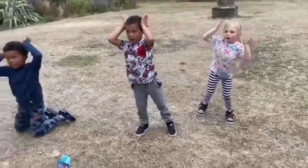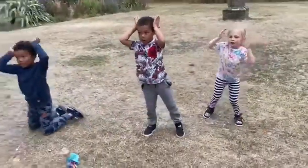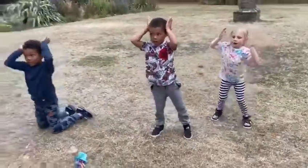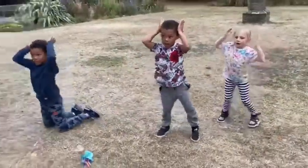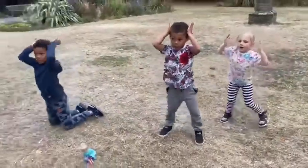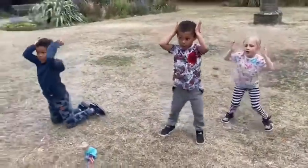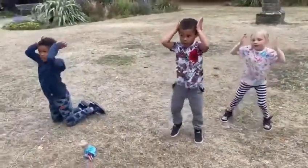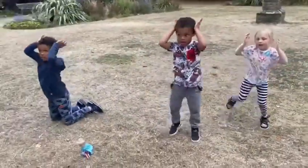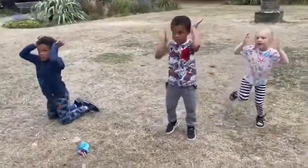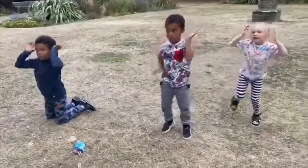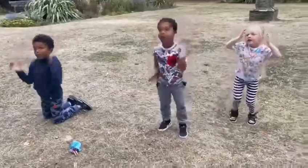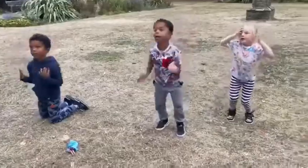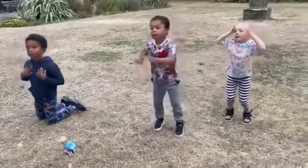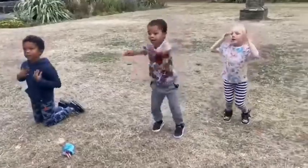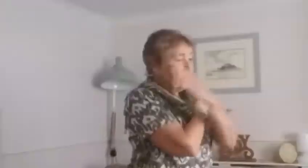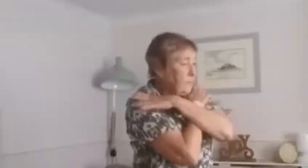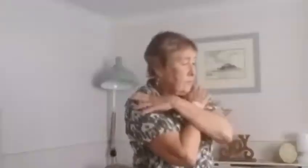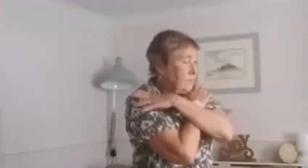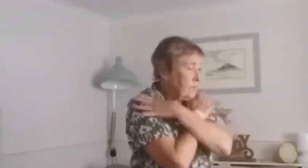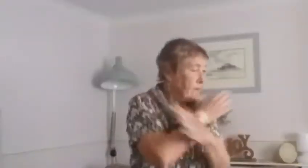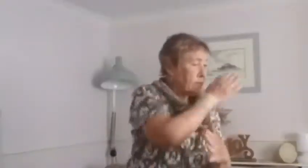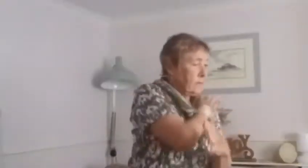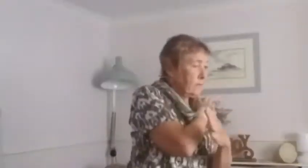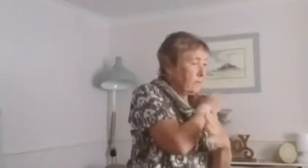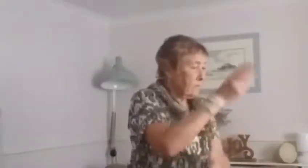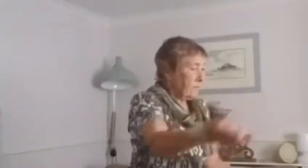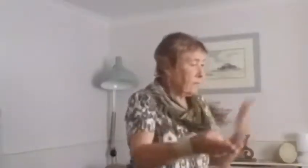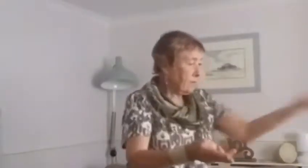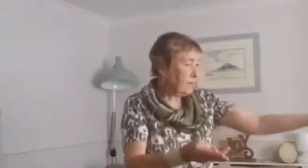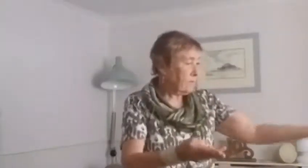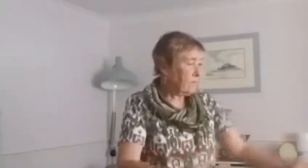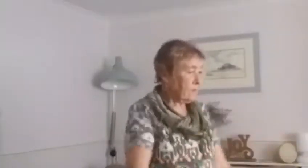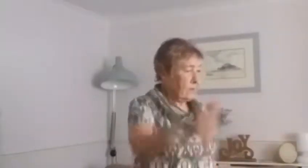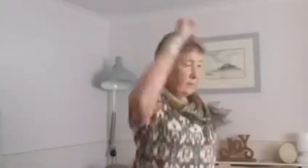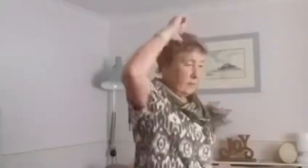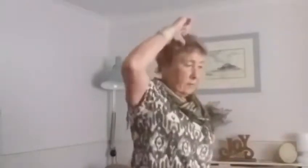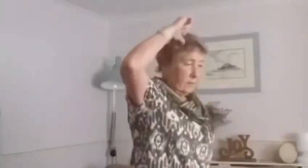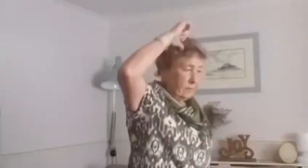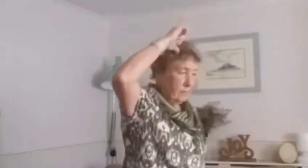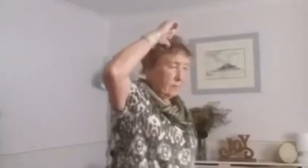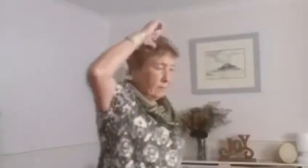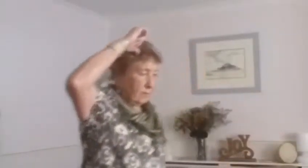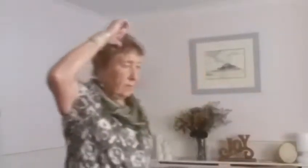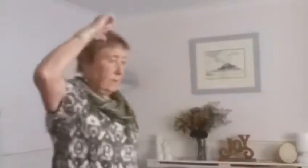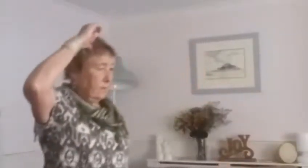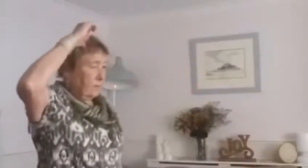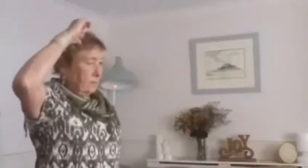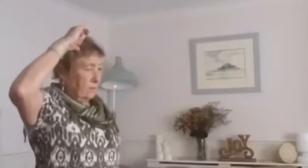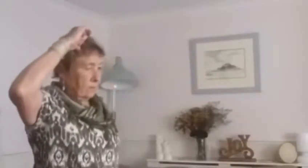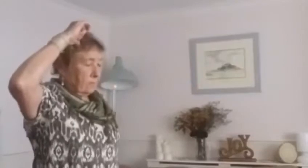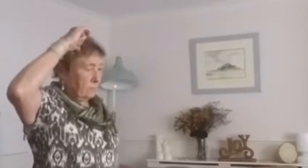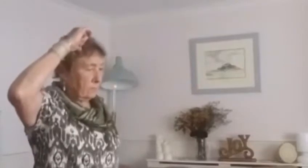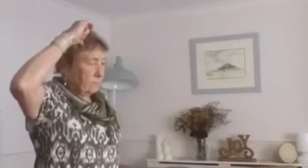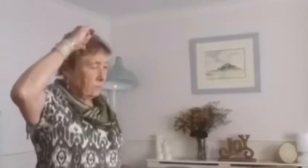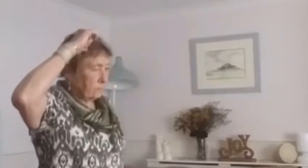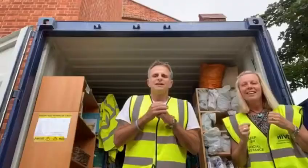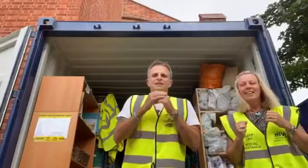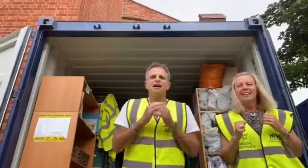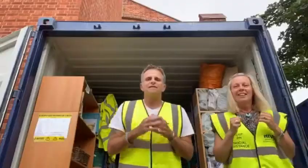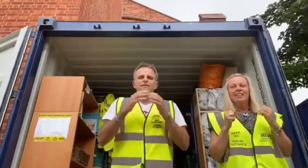Loves him more than you will ever know A-ha-ha-ha-ha-ha-ha-ha-ha-ha-ha-ha-ha-ha-ha-ha-ha